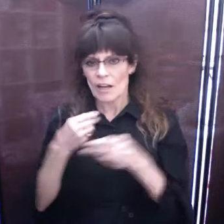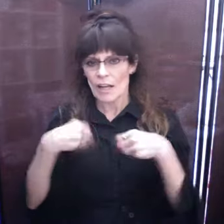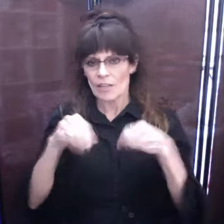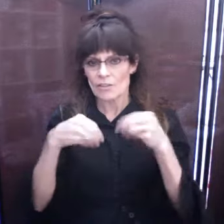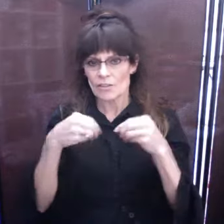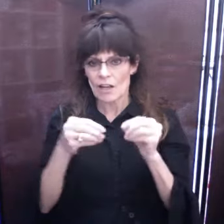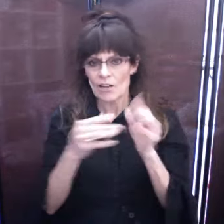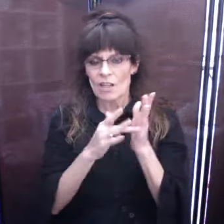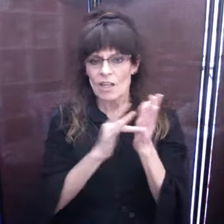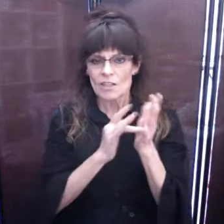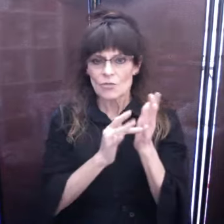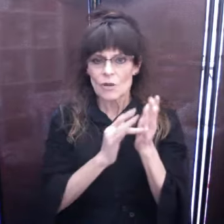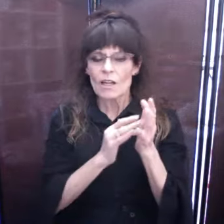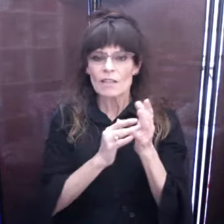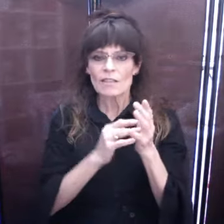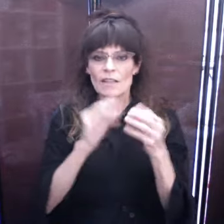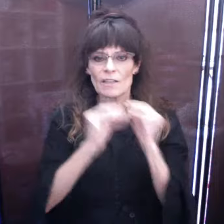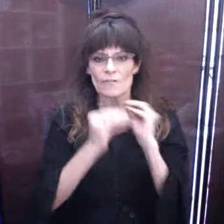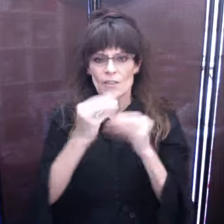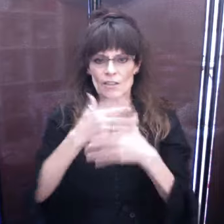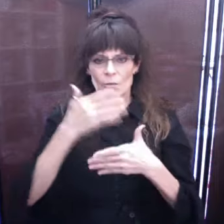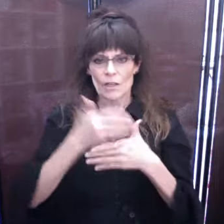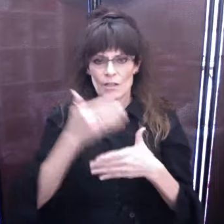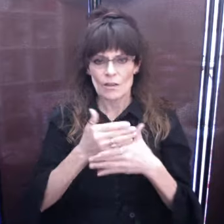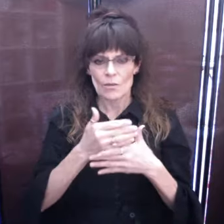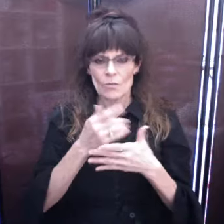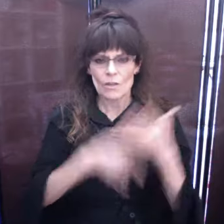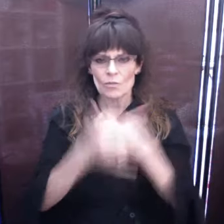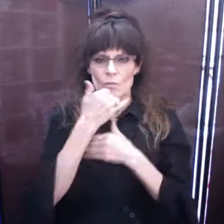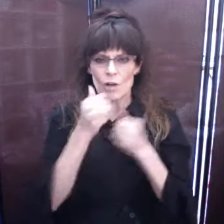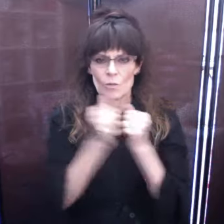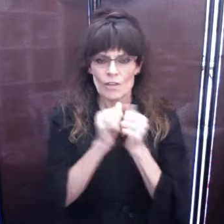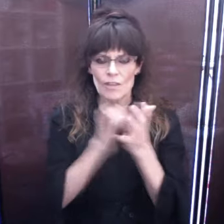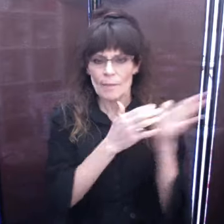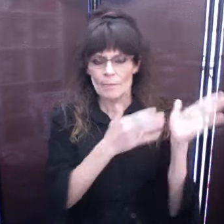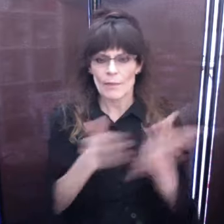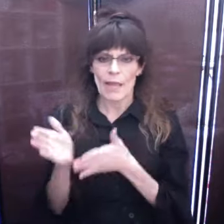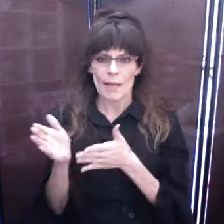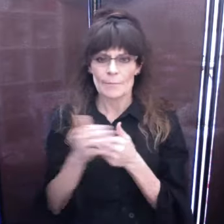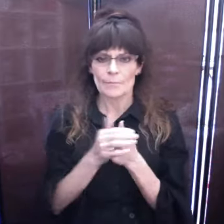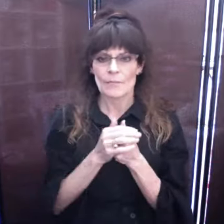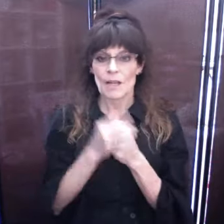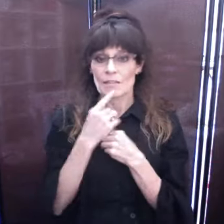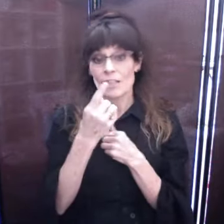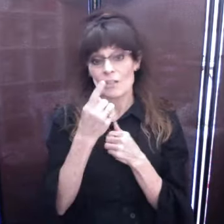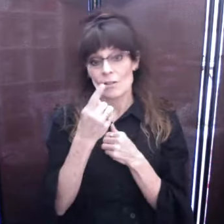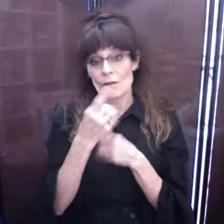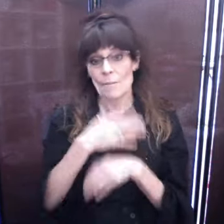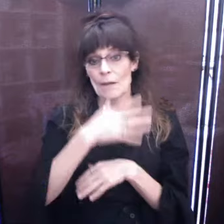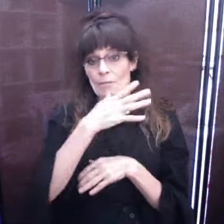to fix the window. Like, what could possibly go wrong with that plan, right? But I'll tell you what my mom came home to. She